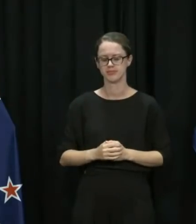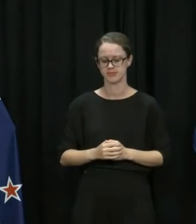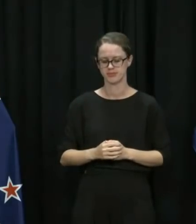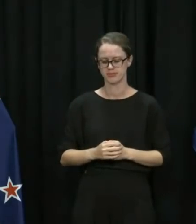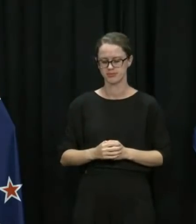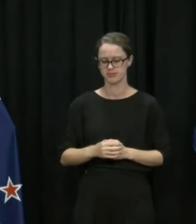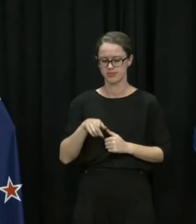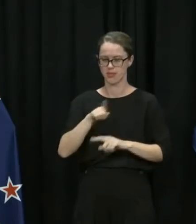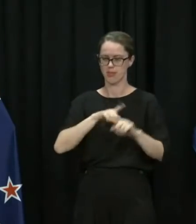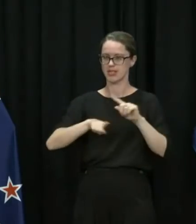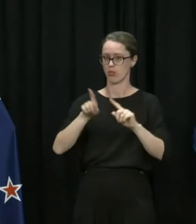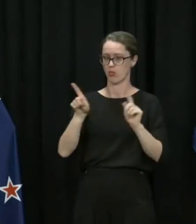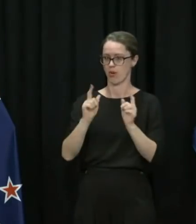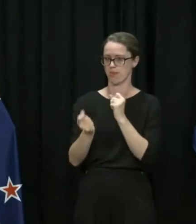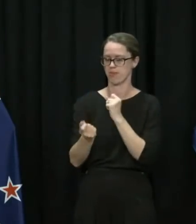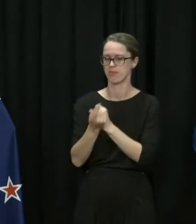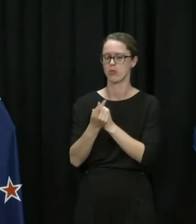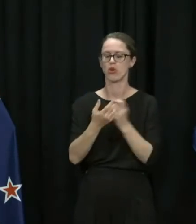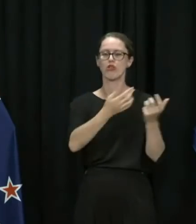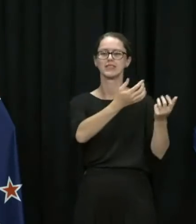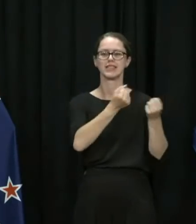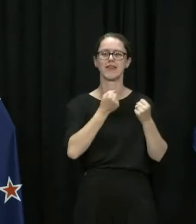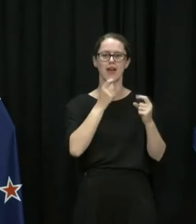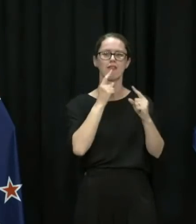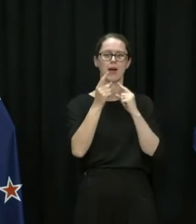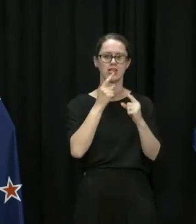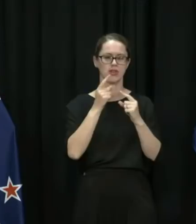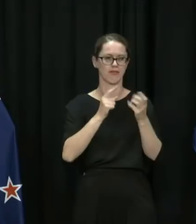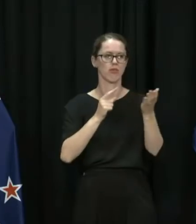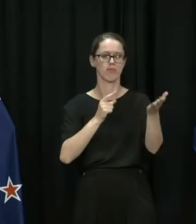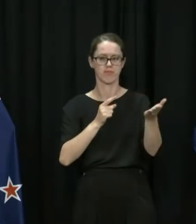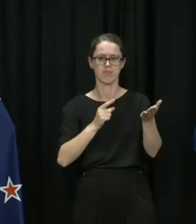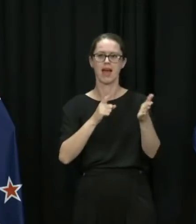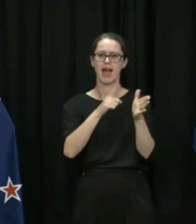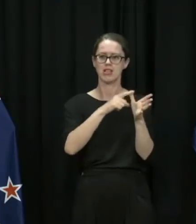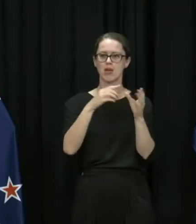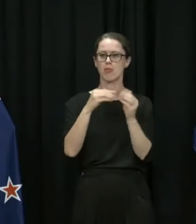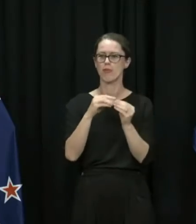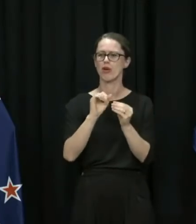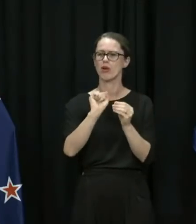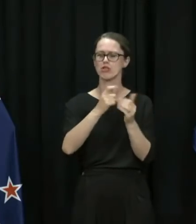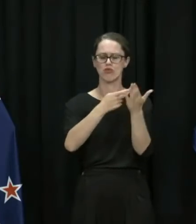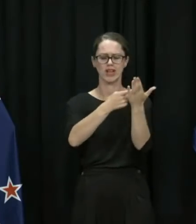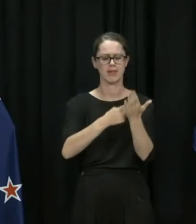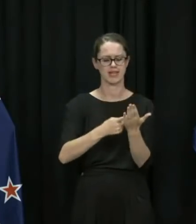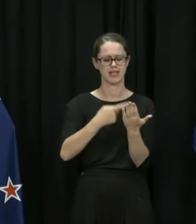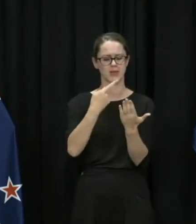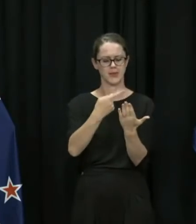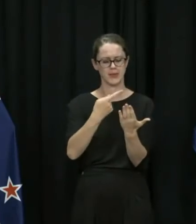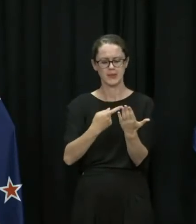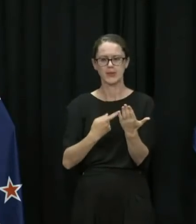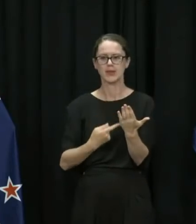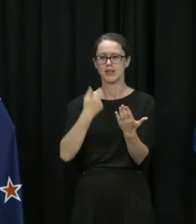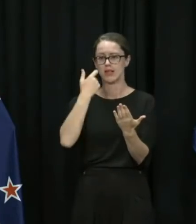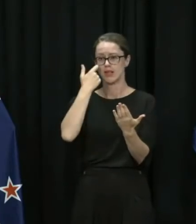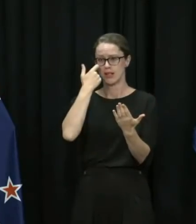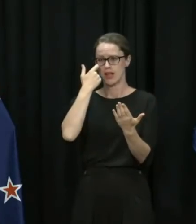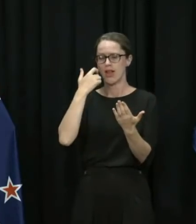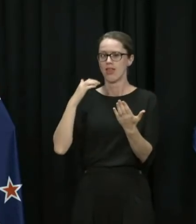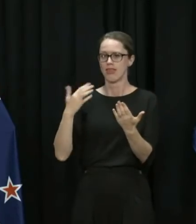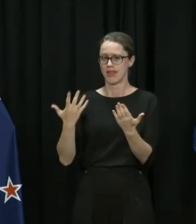conduct the meeting is to start with the latest information from Dr. Bloomfield and his recommendation. Very